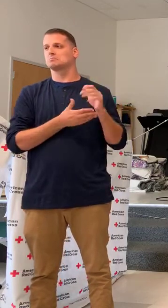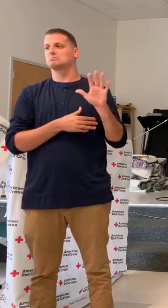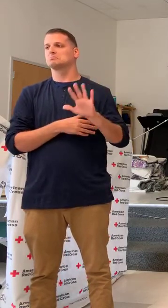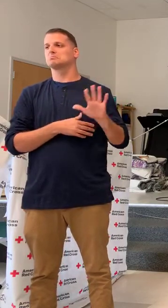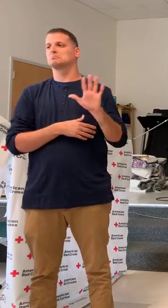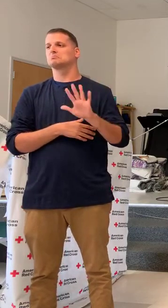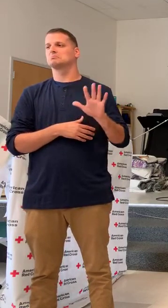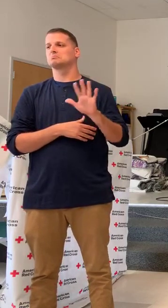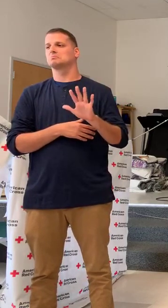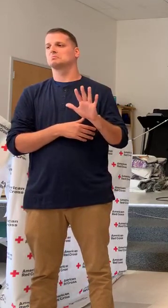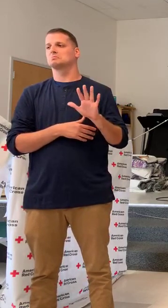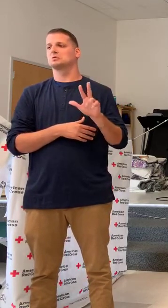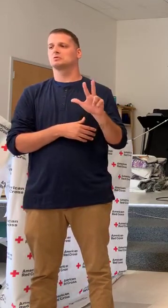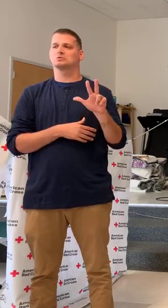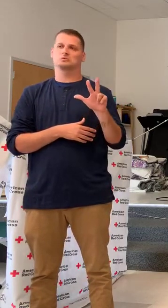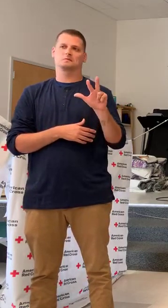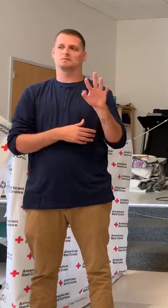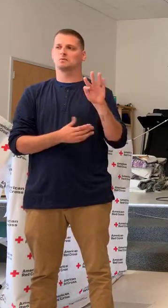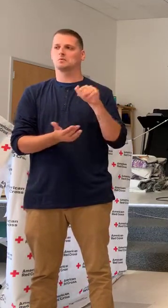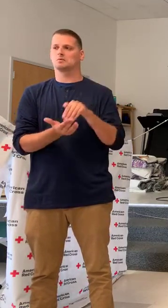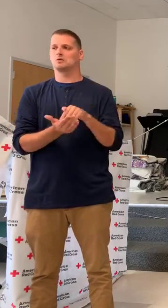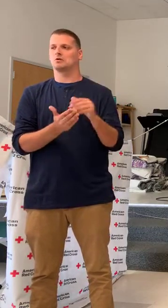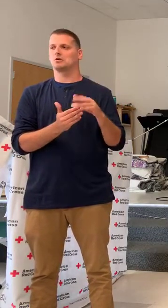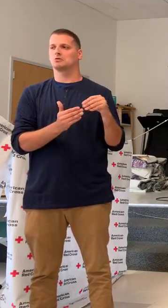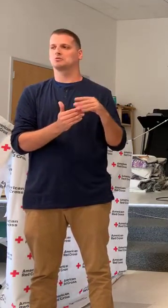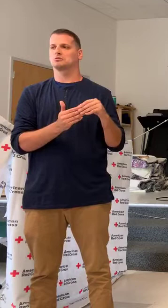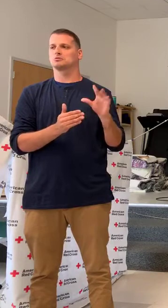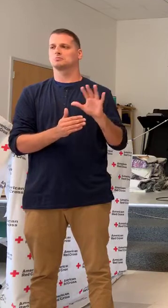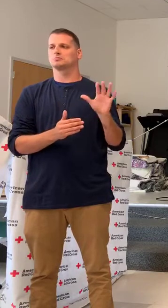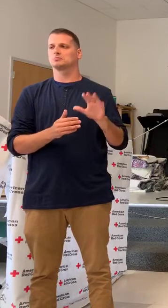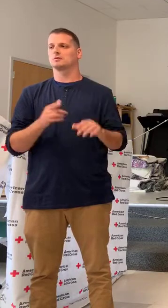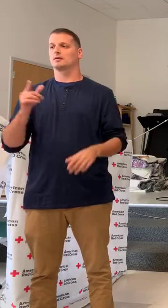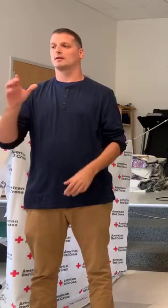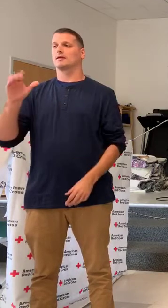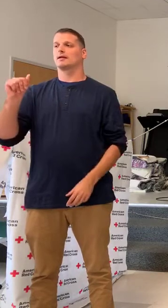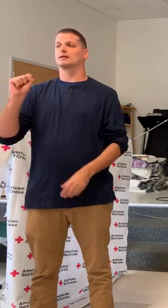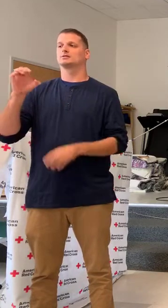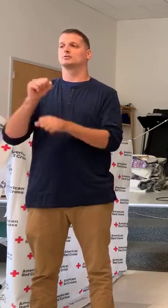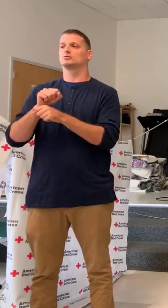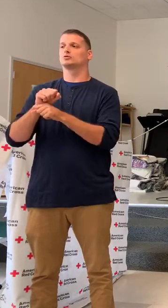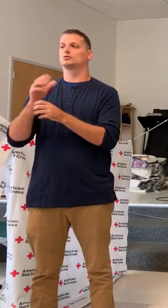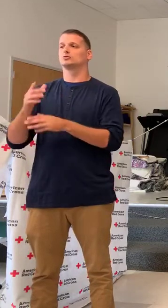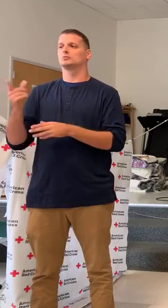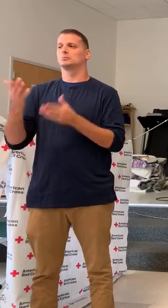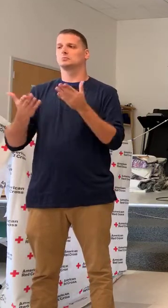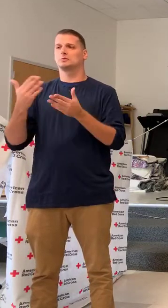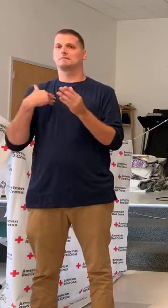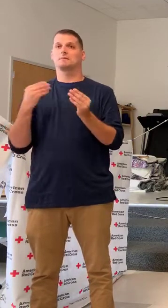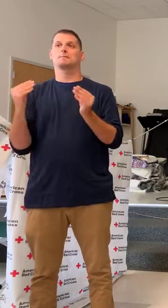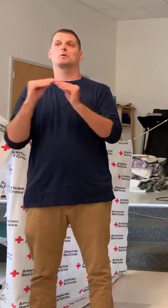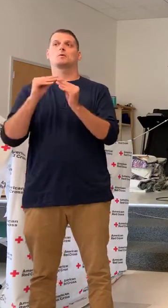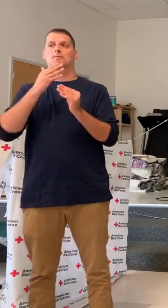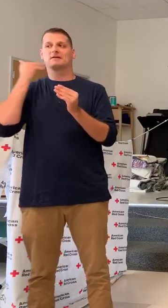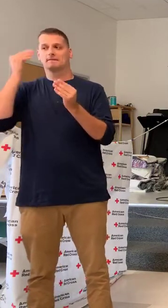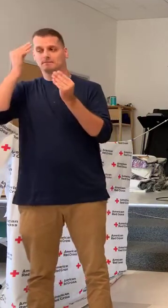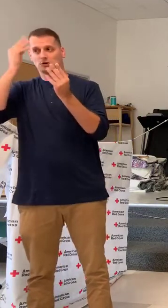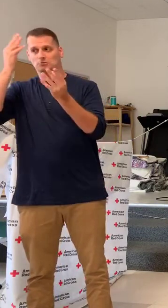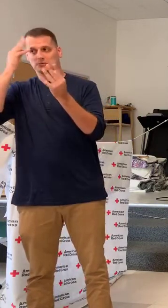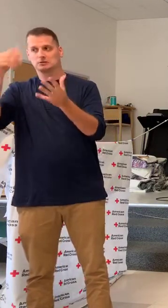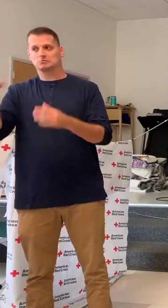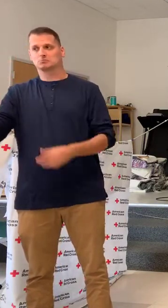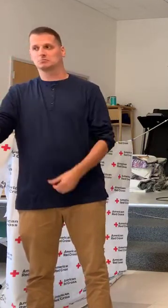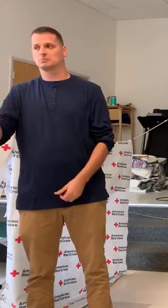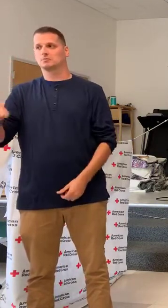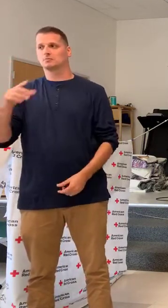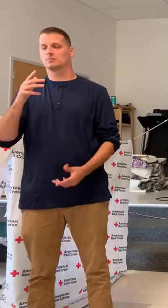is what they give. And the caseworkers may have more information on this. And as we get information on this, I assure you Casey Cook